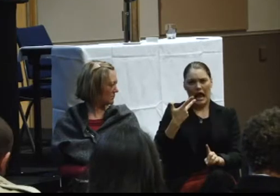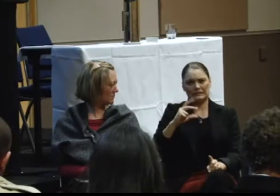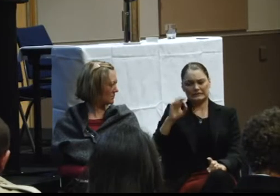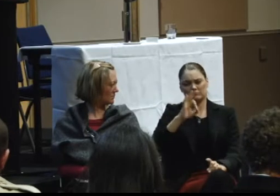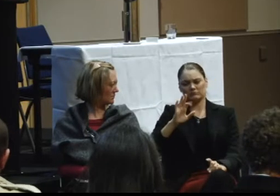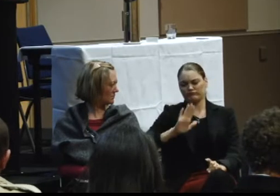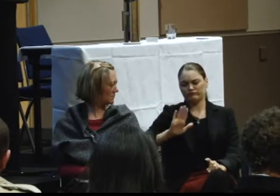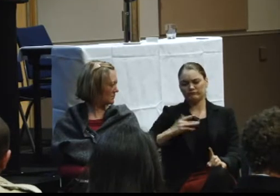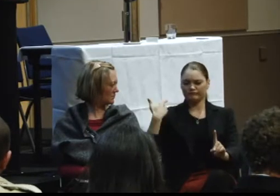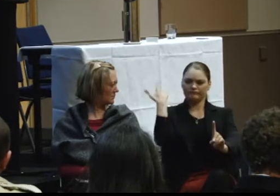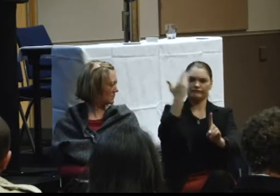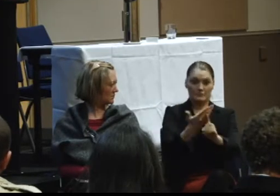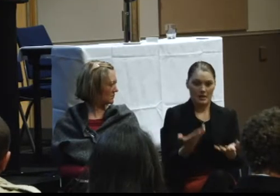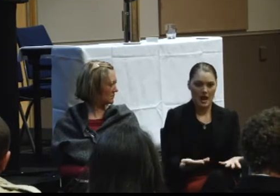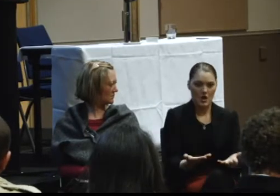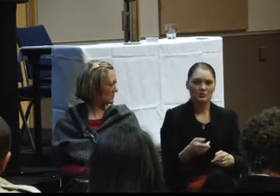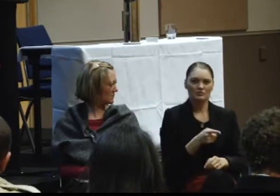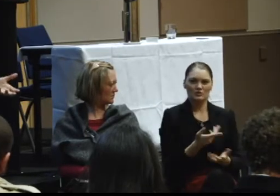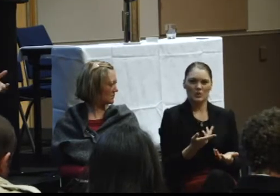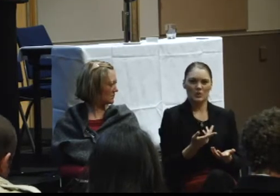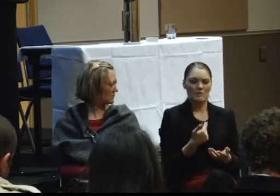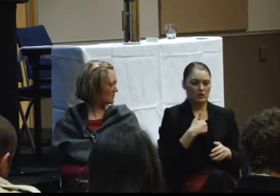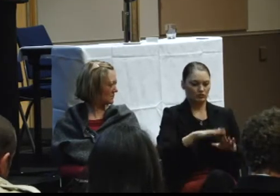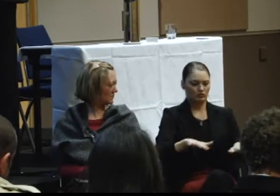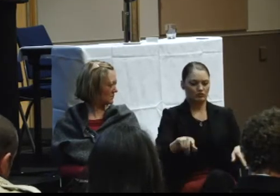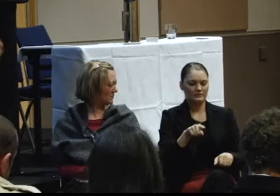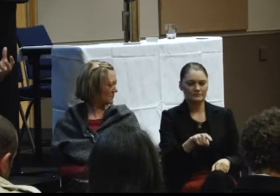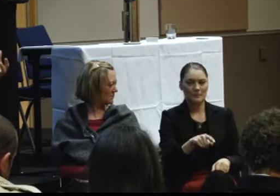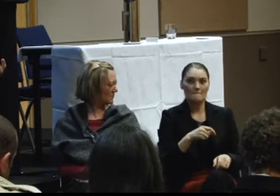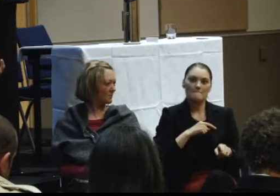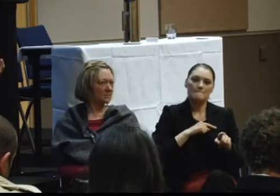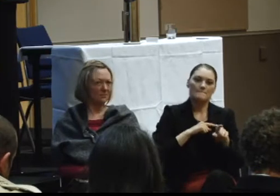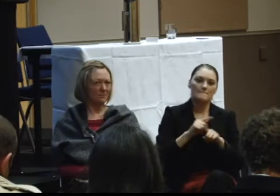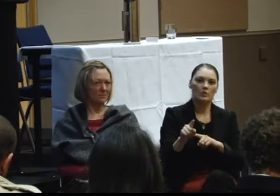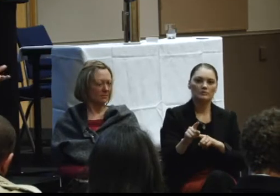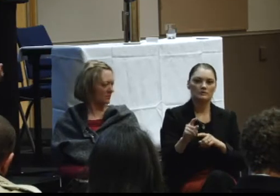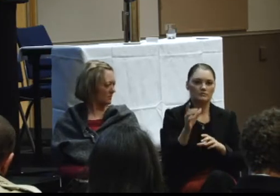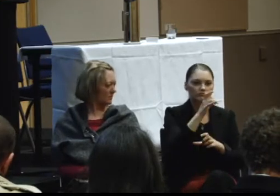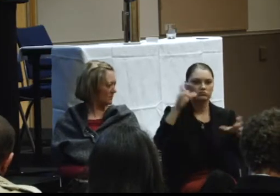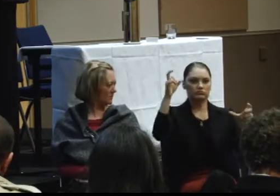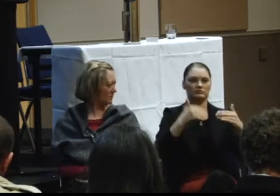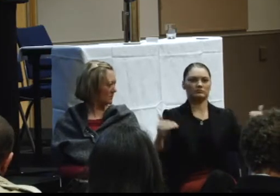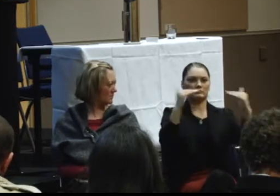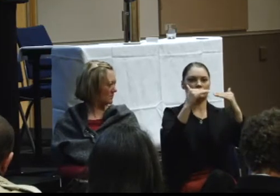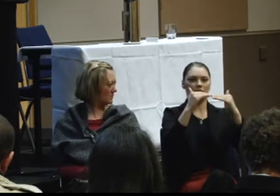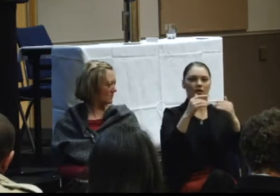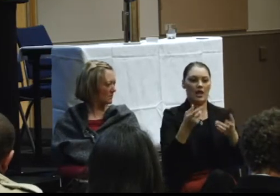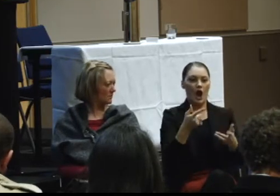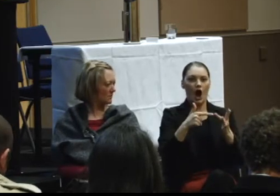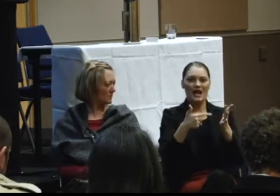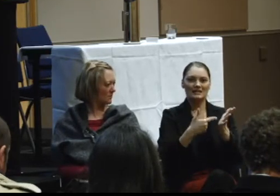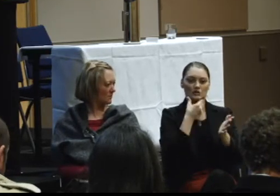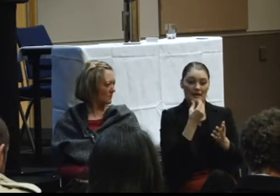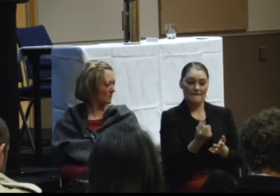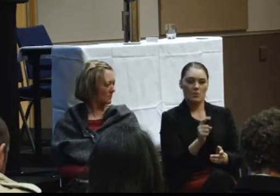digital literacy we've got. And I'd say for many kids, the most sophisticated IT use they get is from playing a video game. So that's